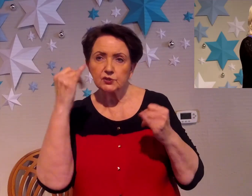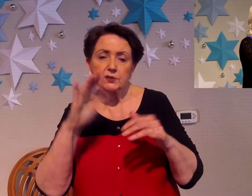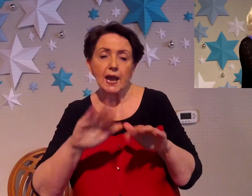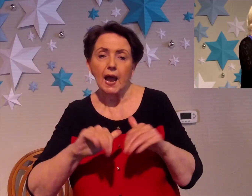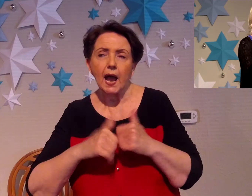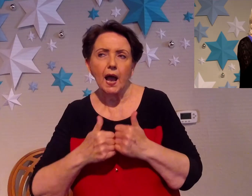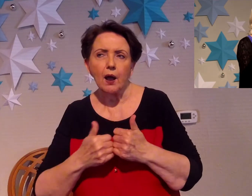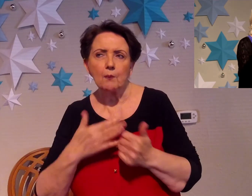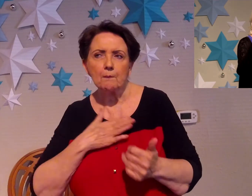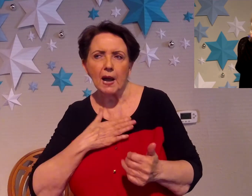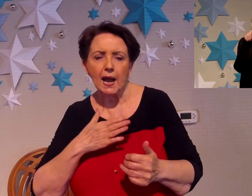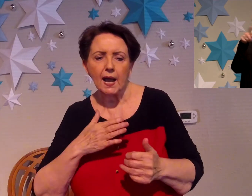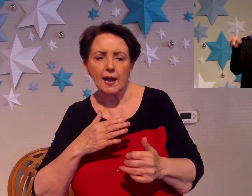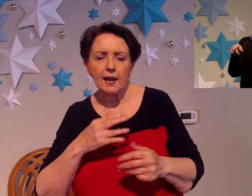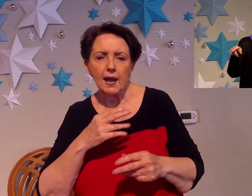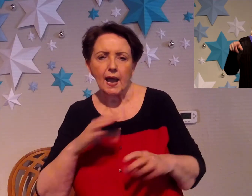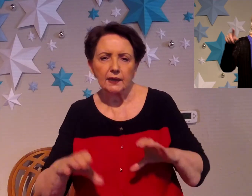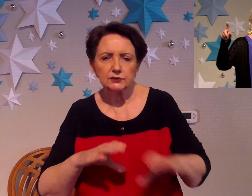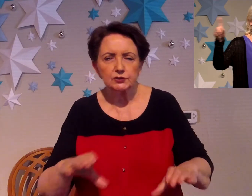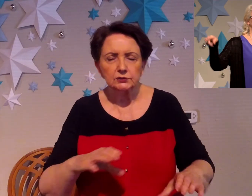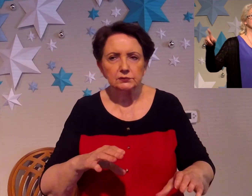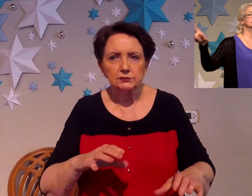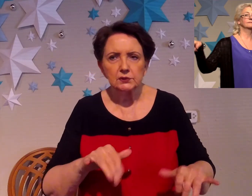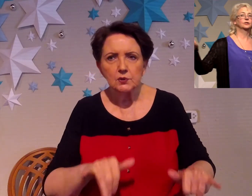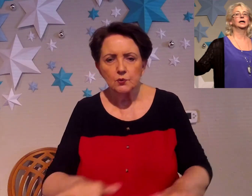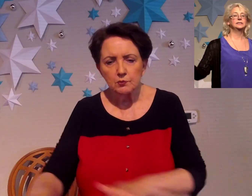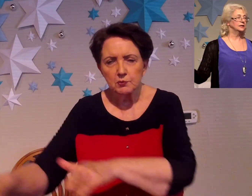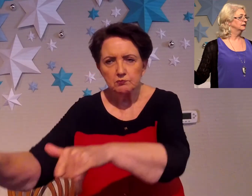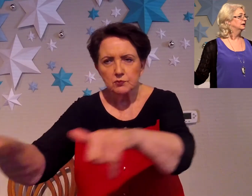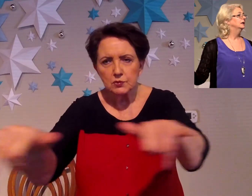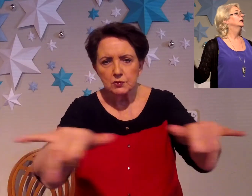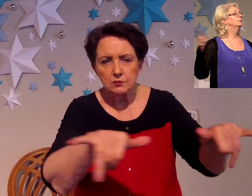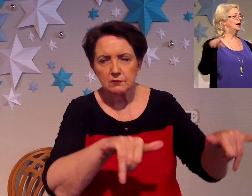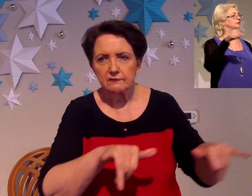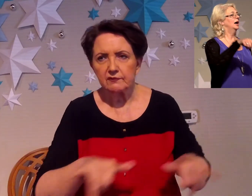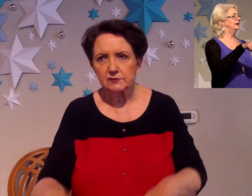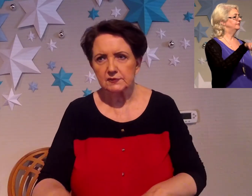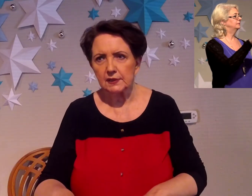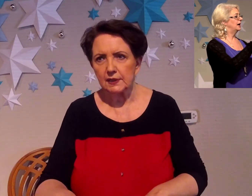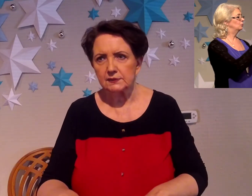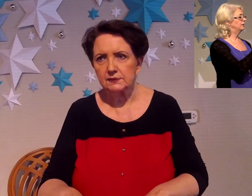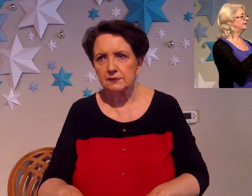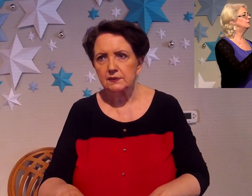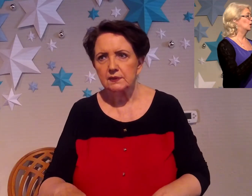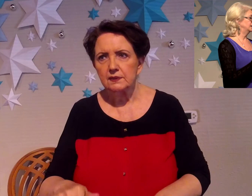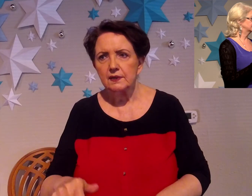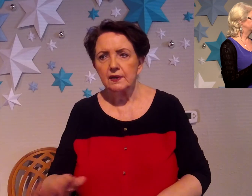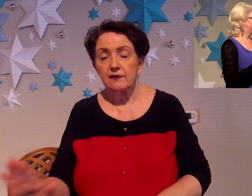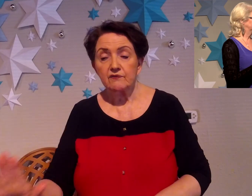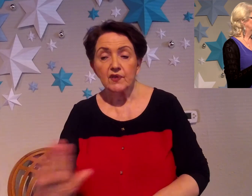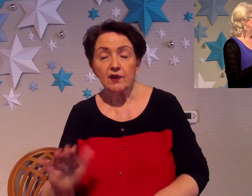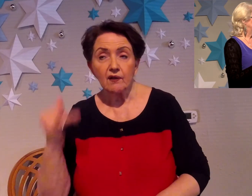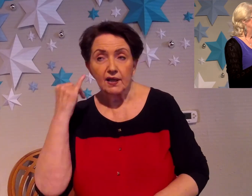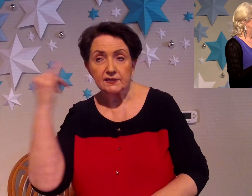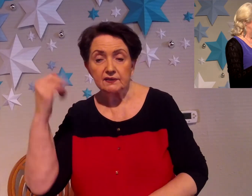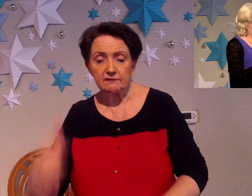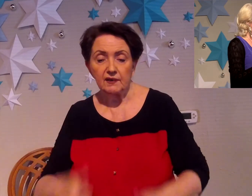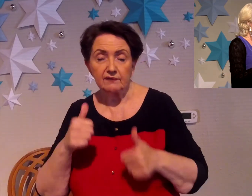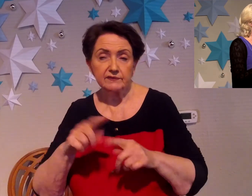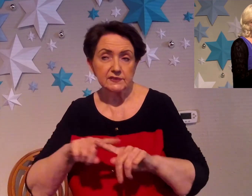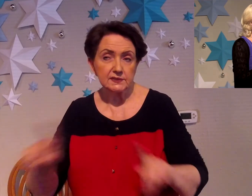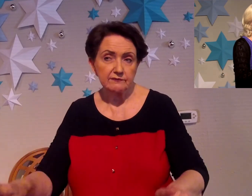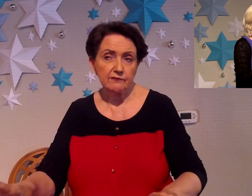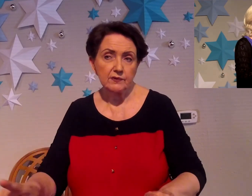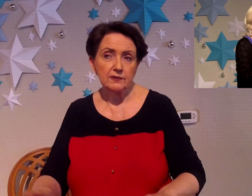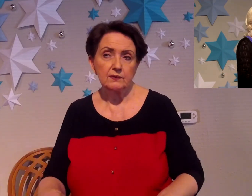actions can be universalized with someone who has a different idea about life and about what they want.